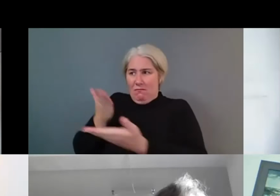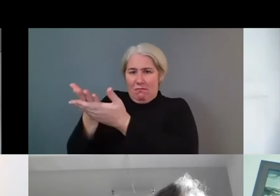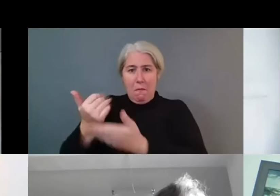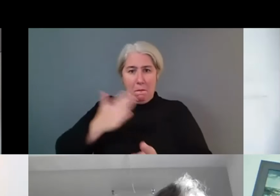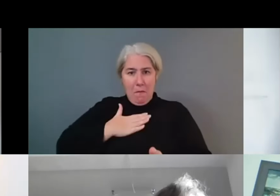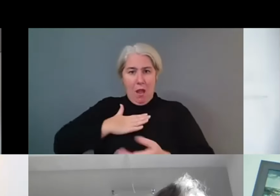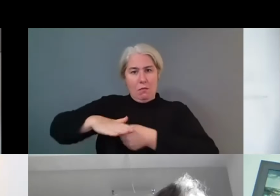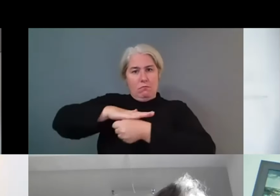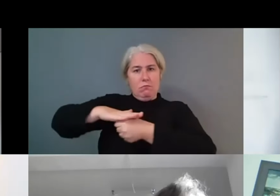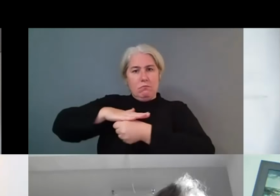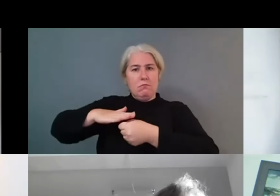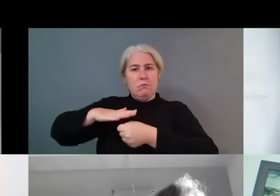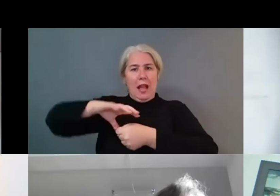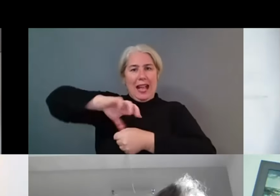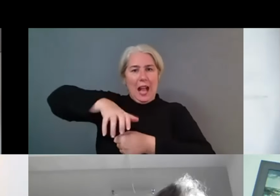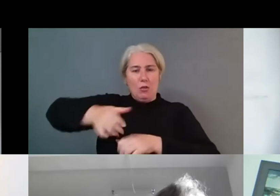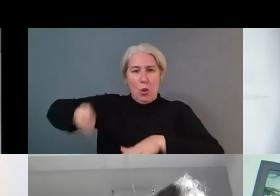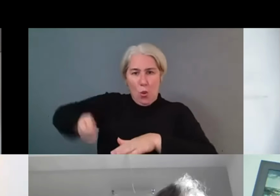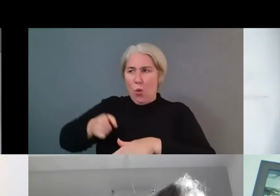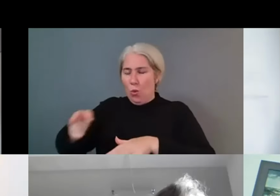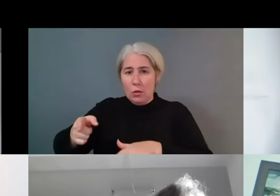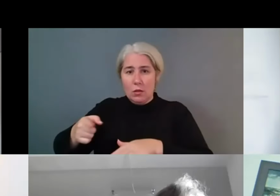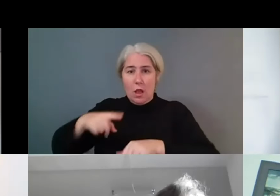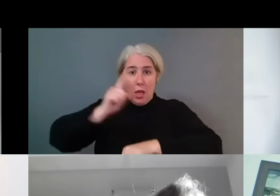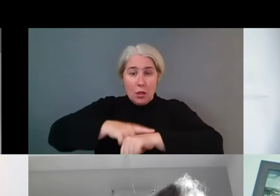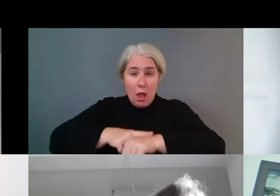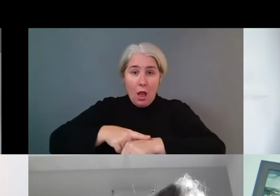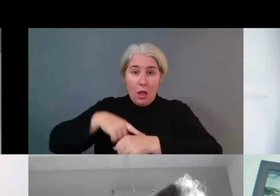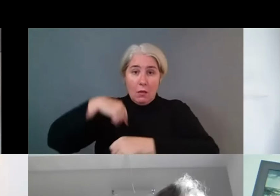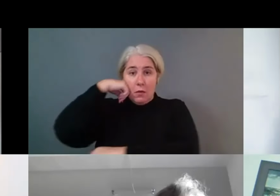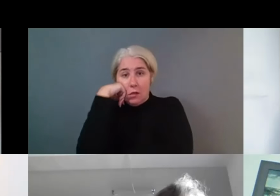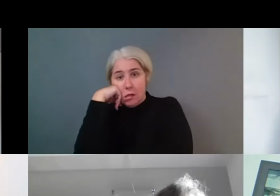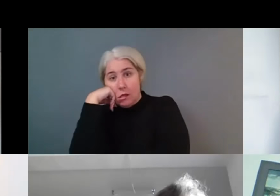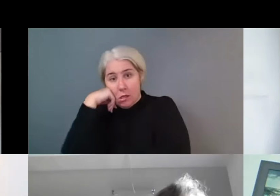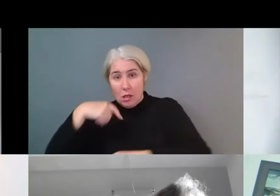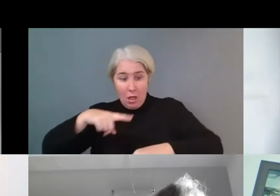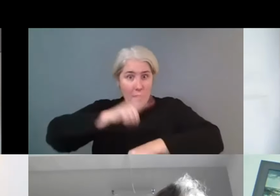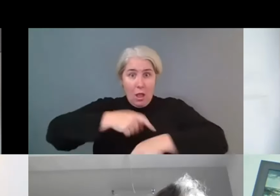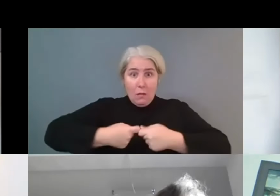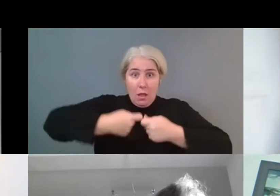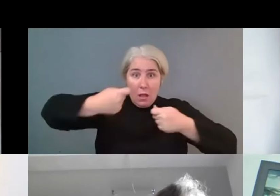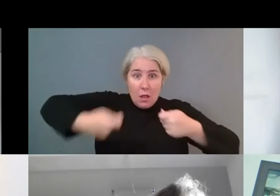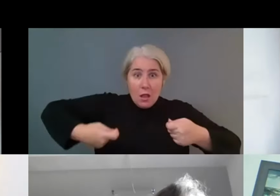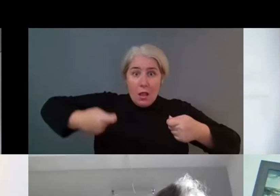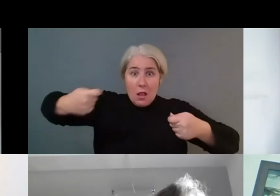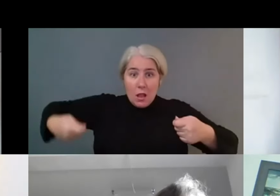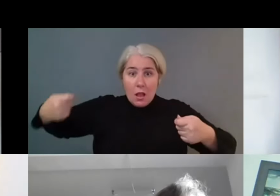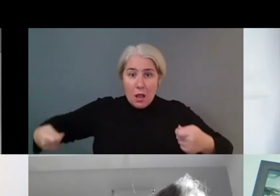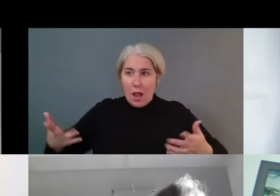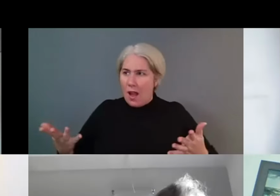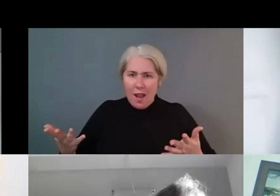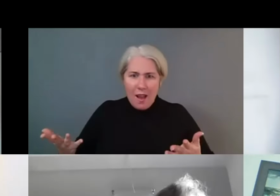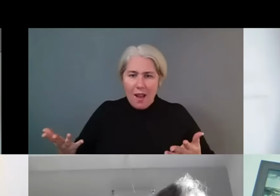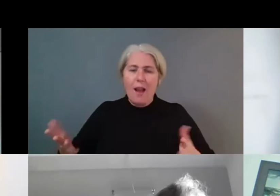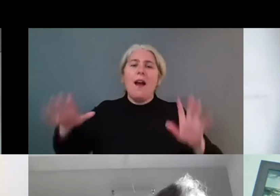situations persons with disabilities have to suffer. So there are many problems on the domestic level